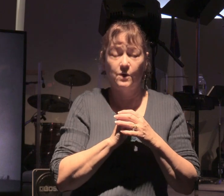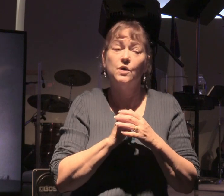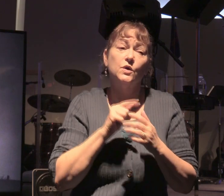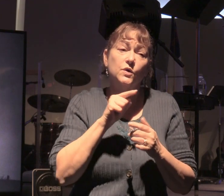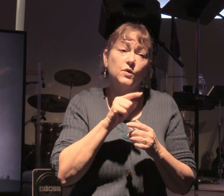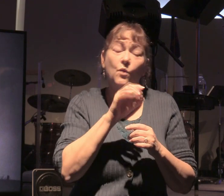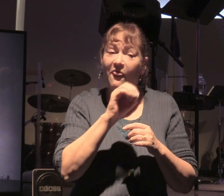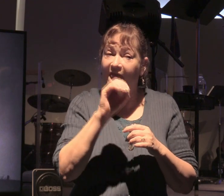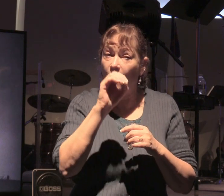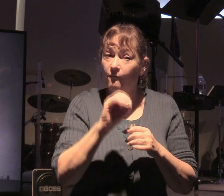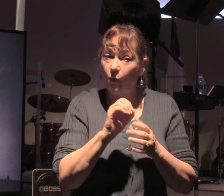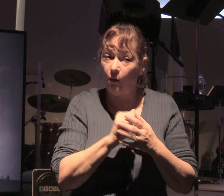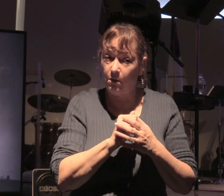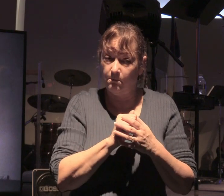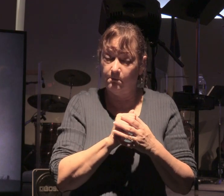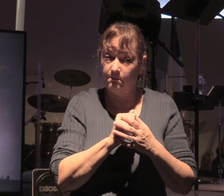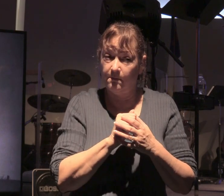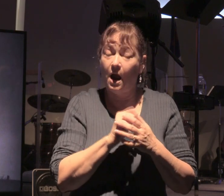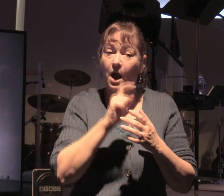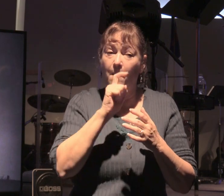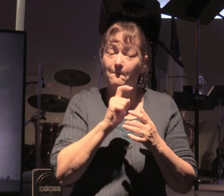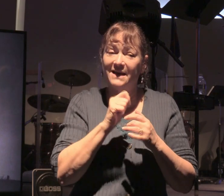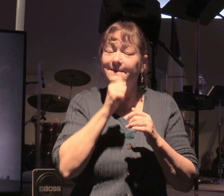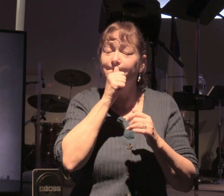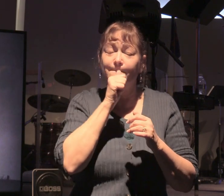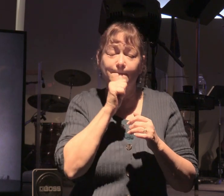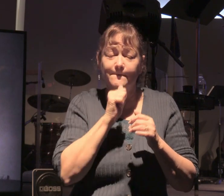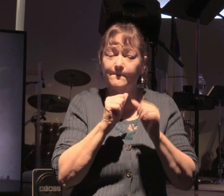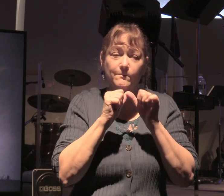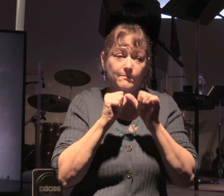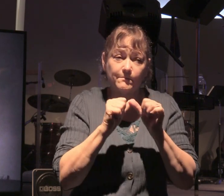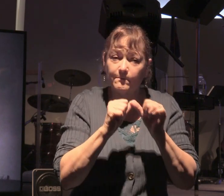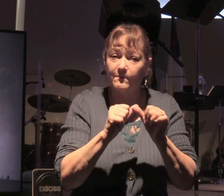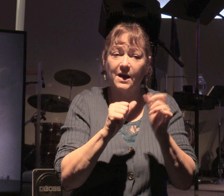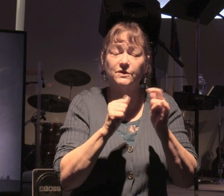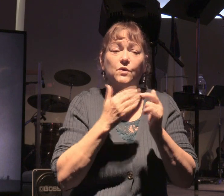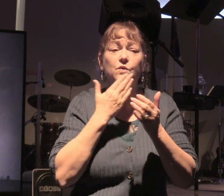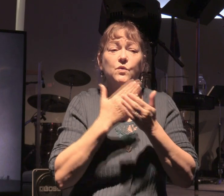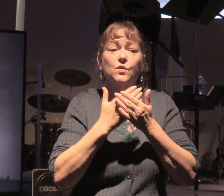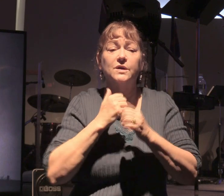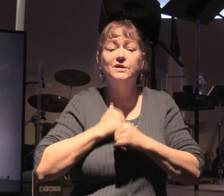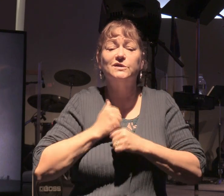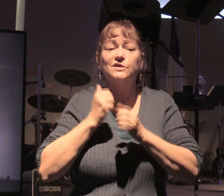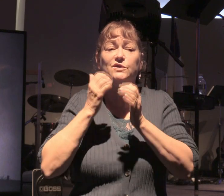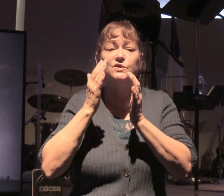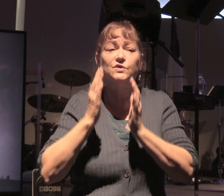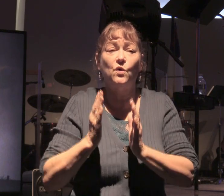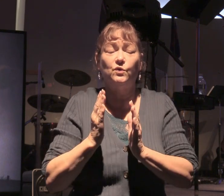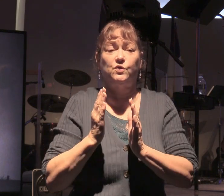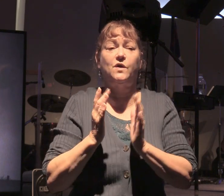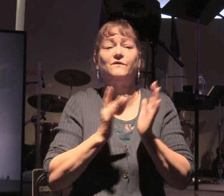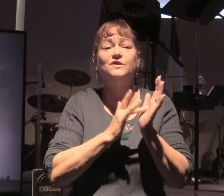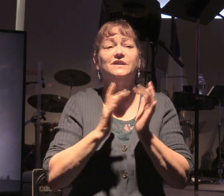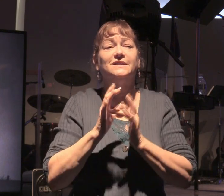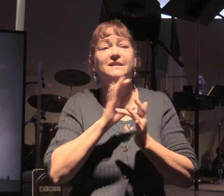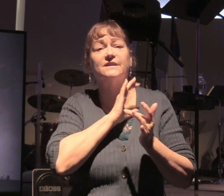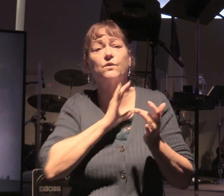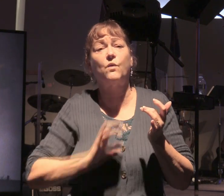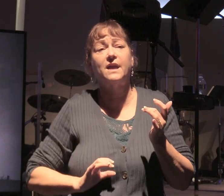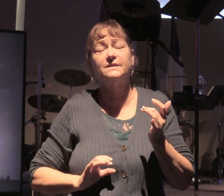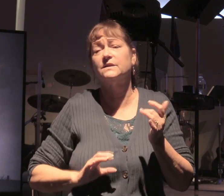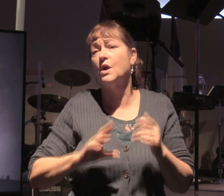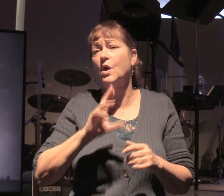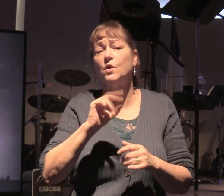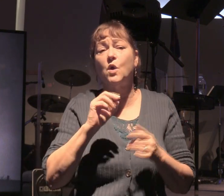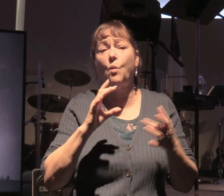You therefore must endure hardship as a good soldier of Jesus Christ. No